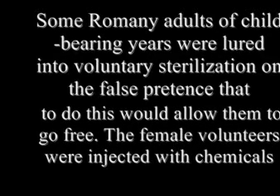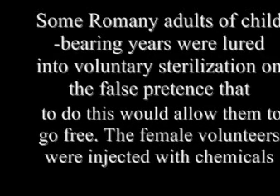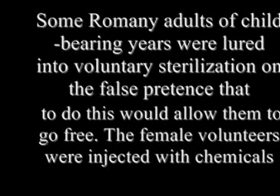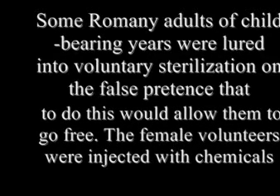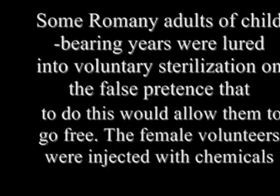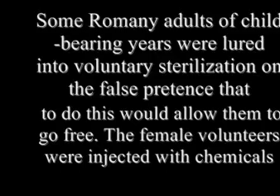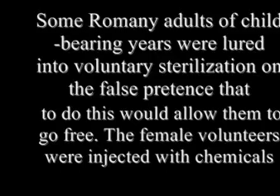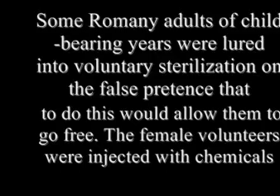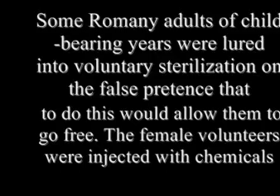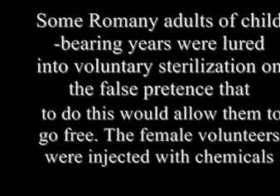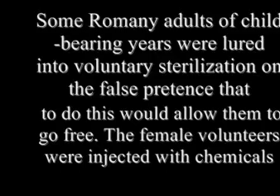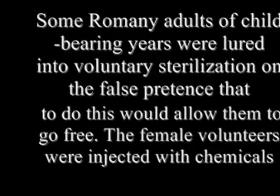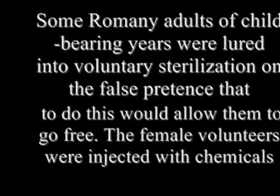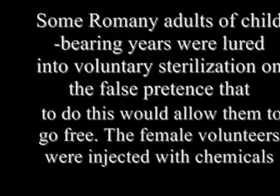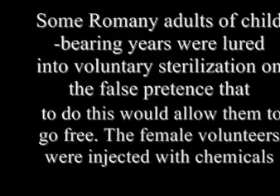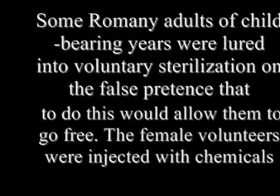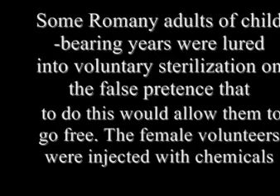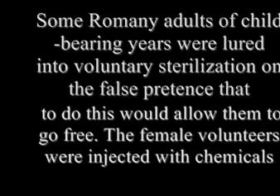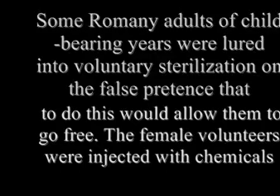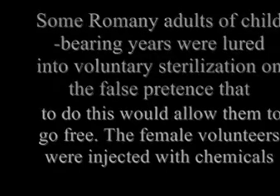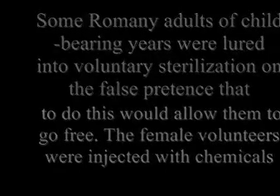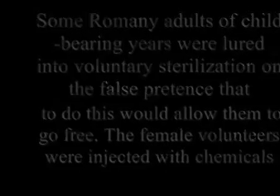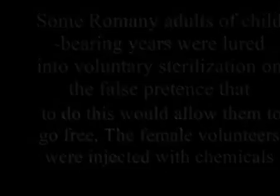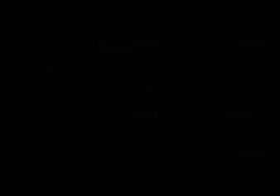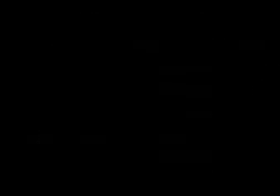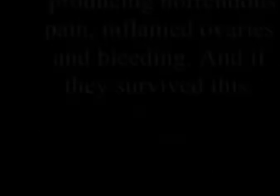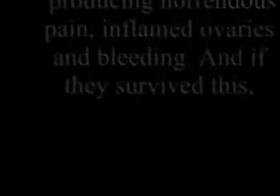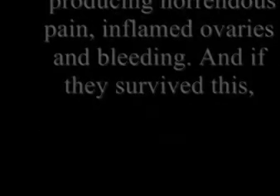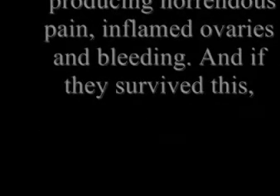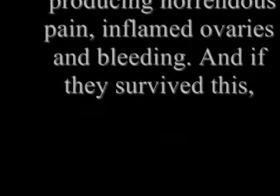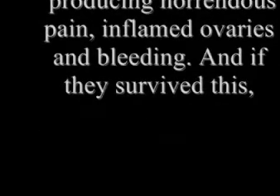violenza, un mondo di